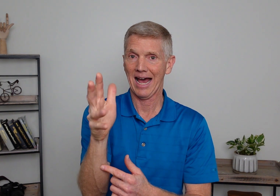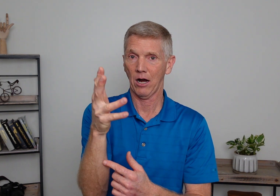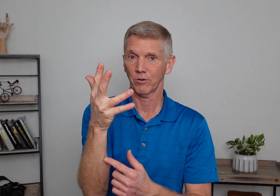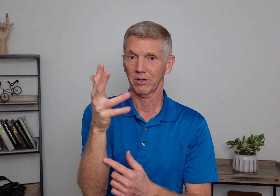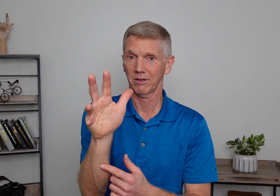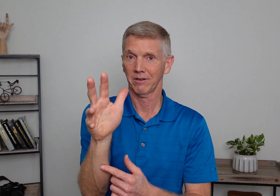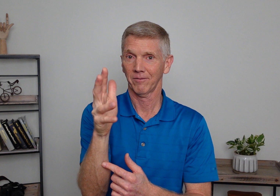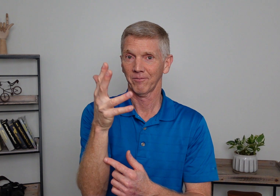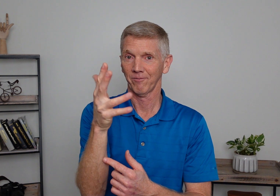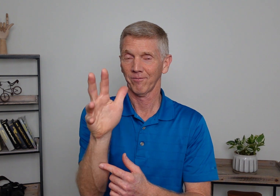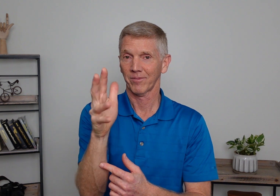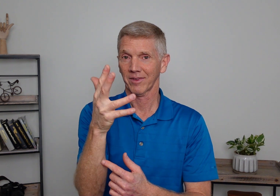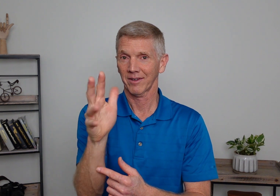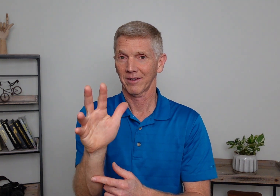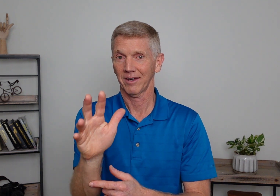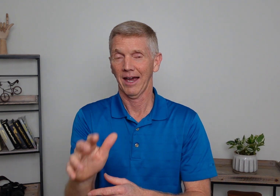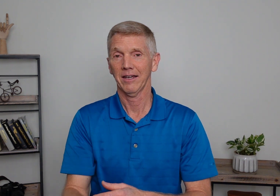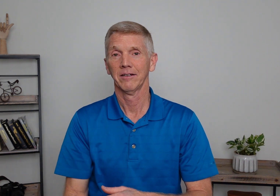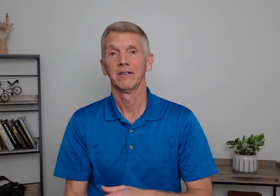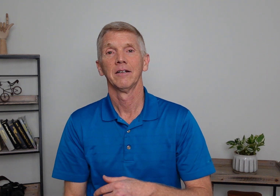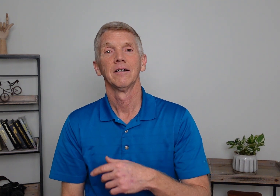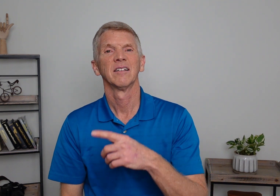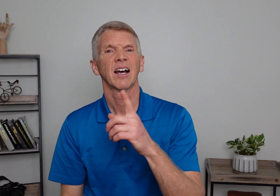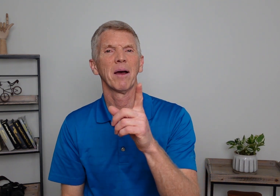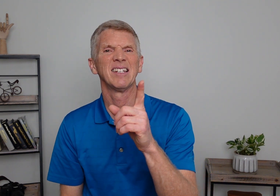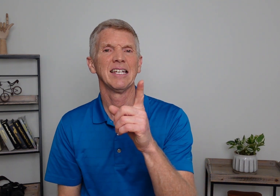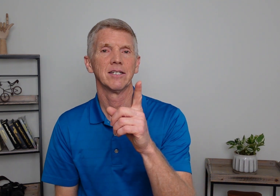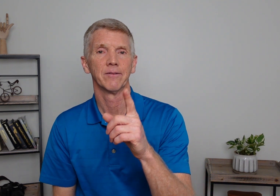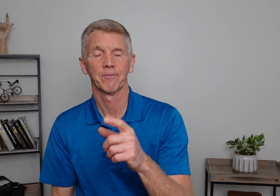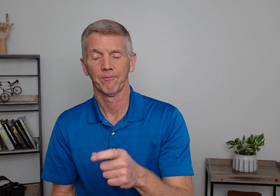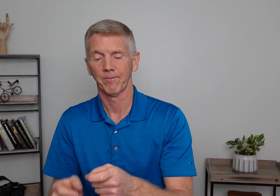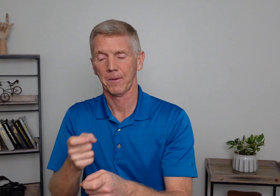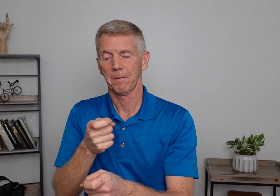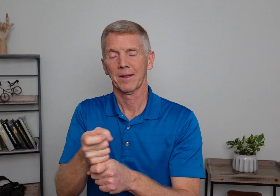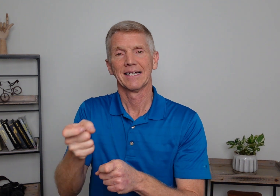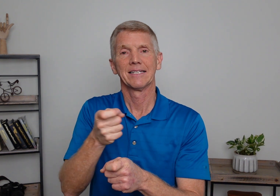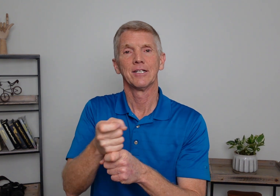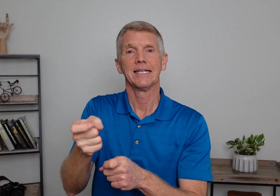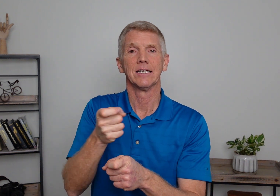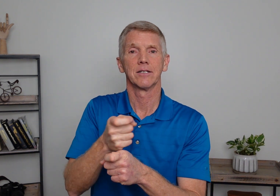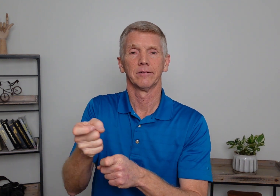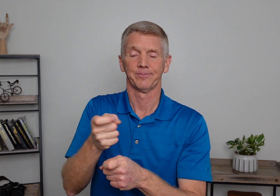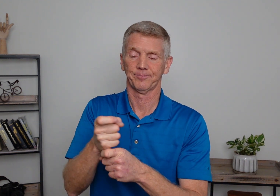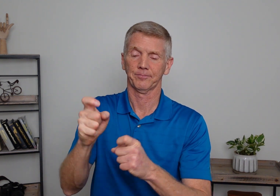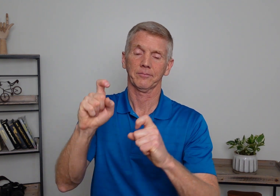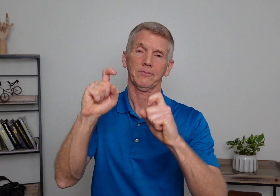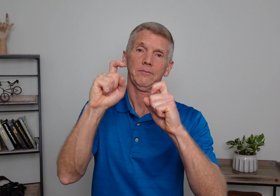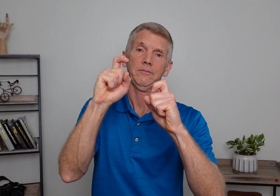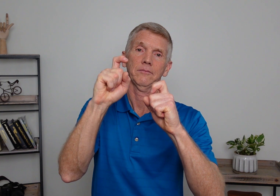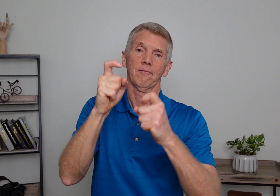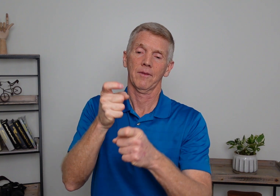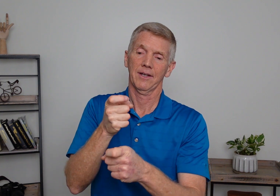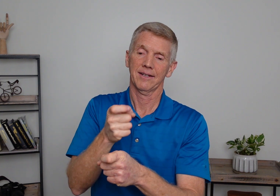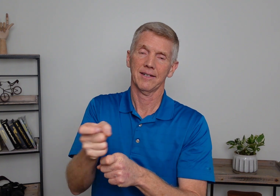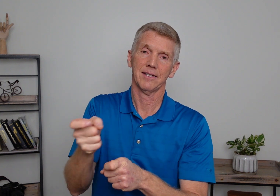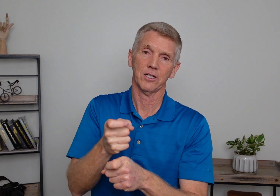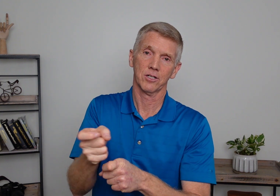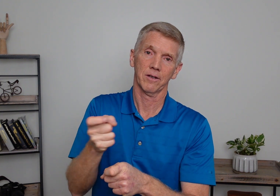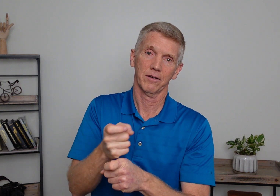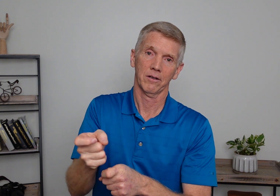out. Okay, let's talk about teasing. To tease. To tease.